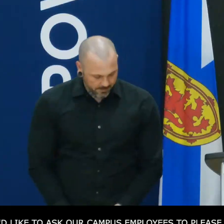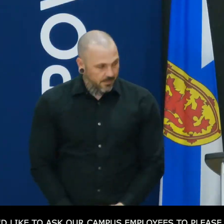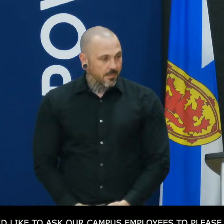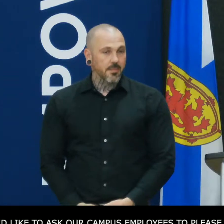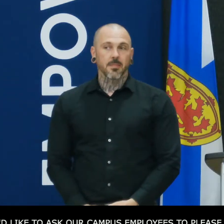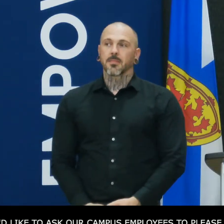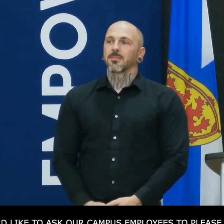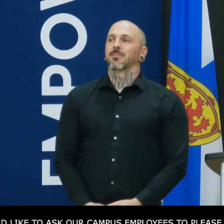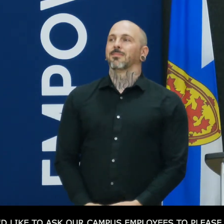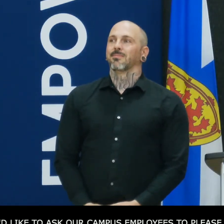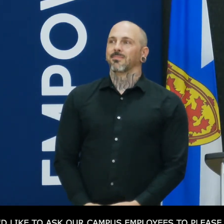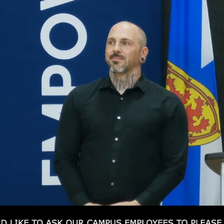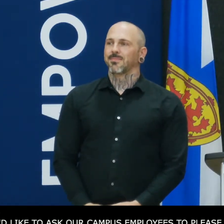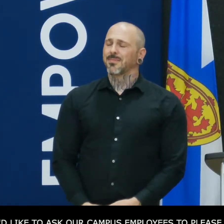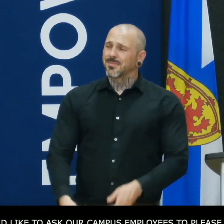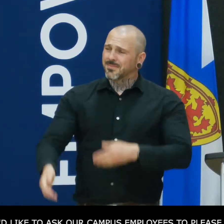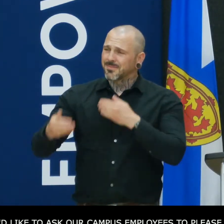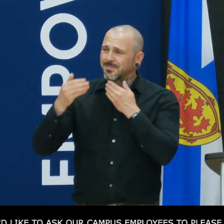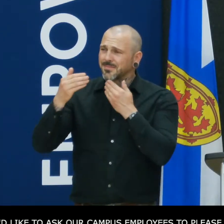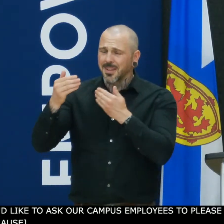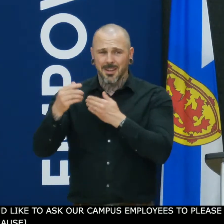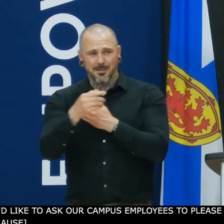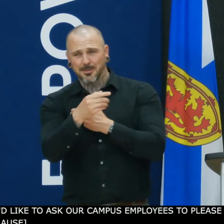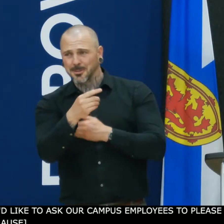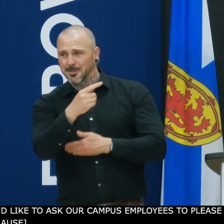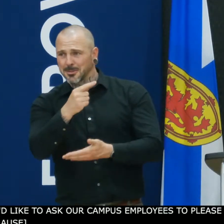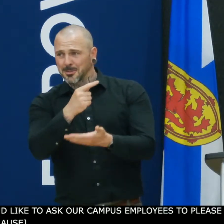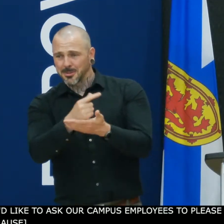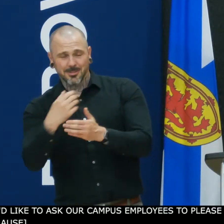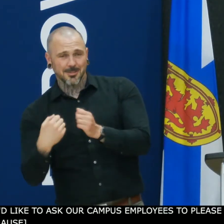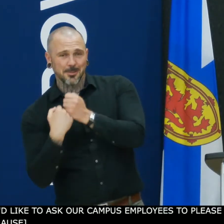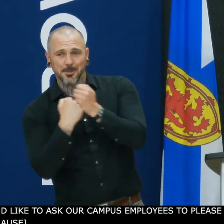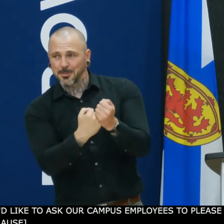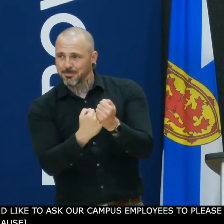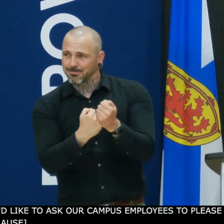We are so thankful for your efforts to support the success of our learners.